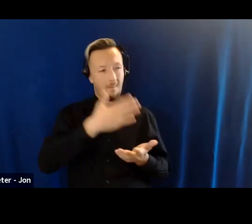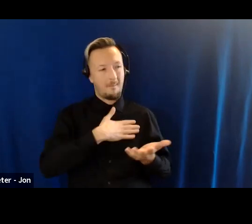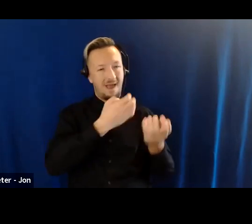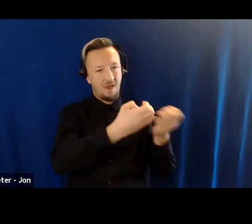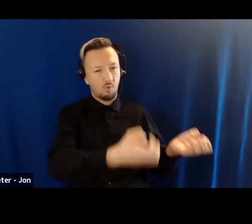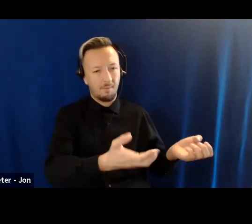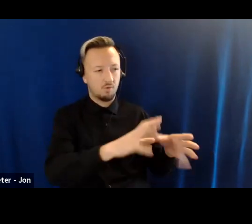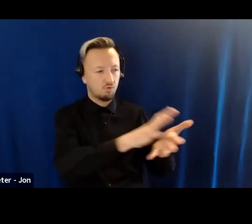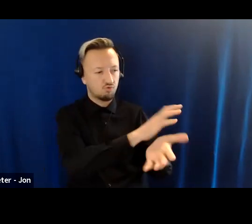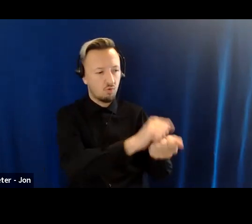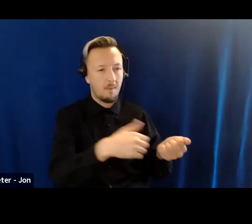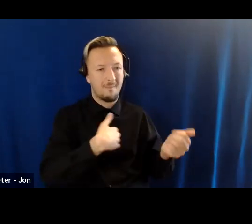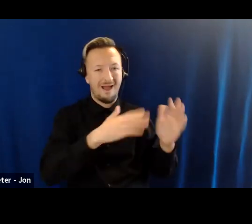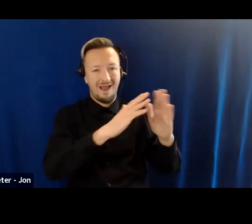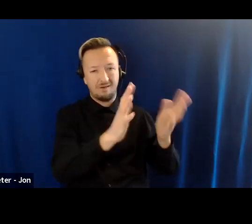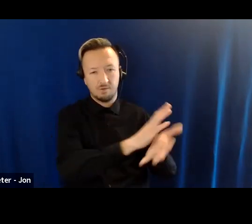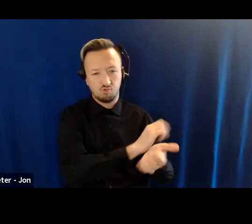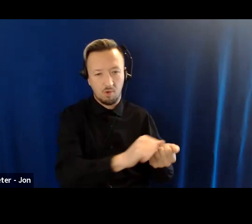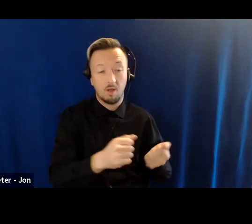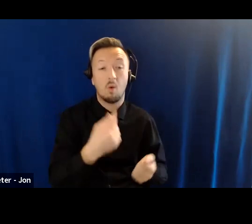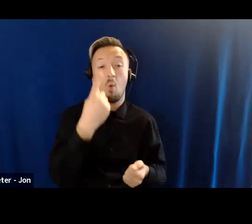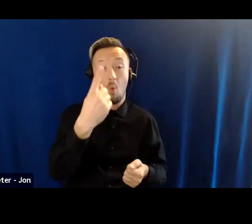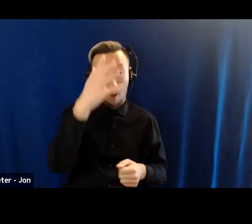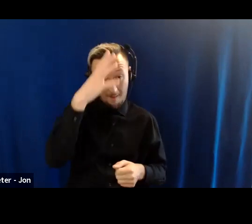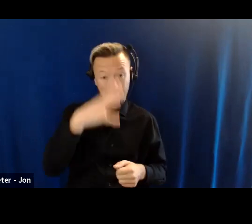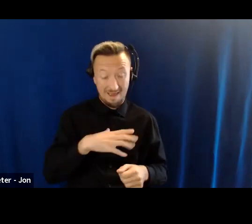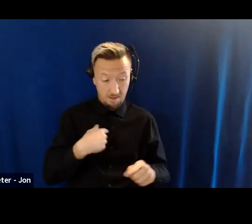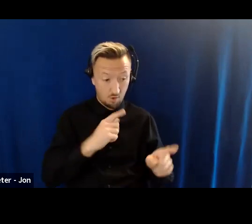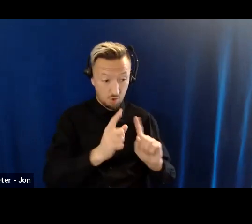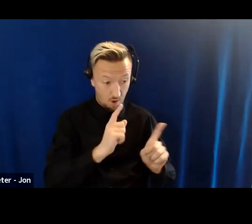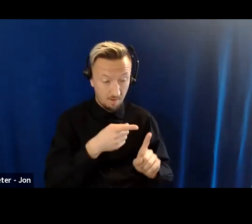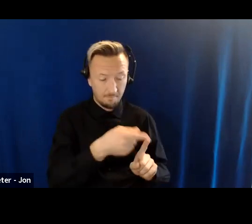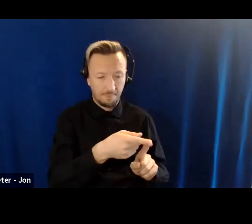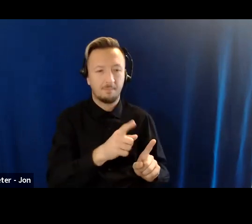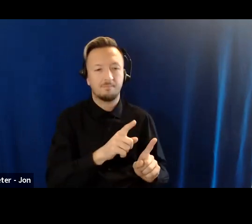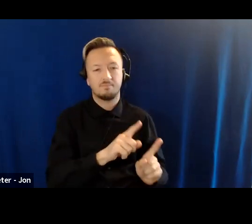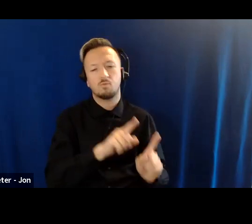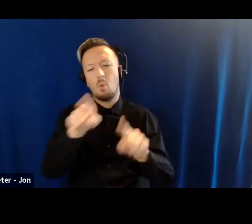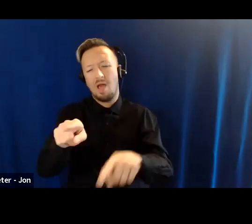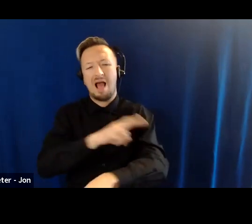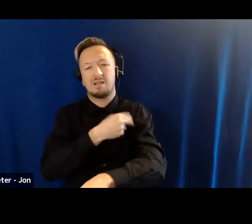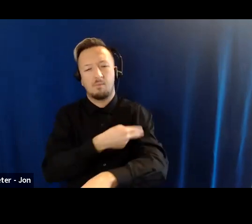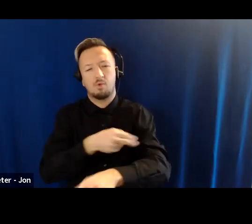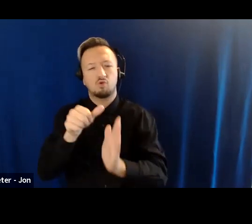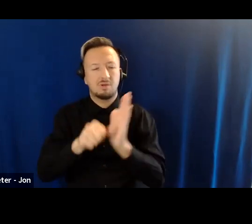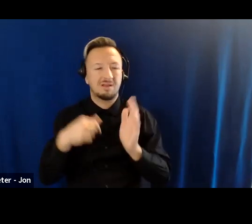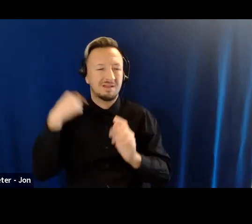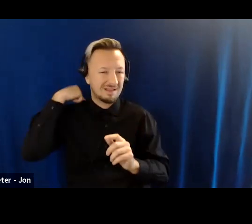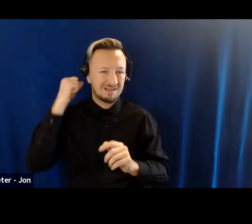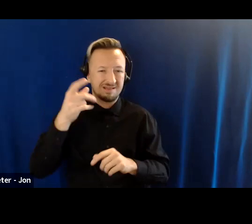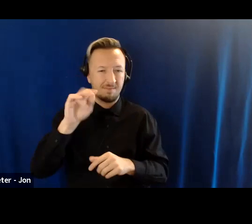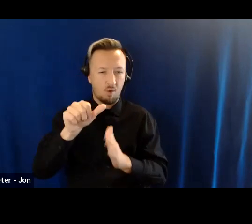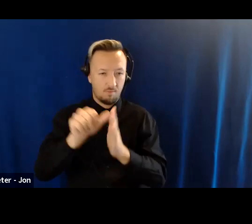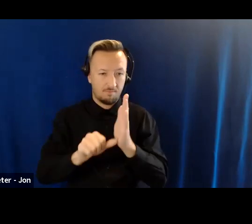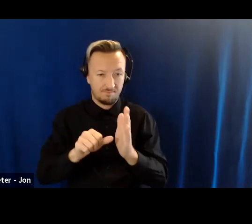destroyed. Spoke to one man whose equipment, he went to the hospital for regular surgery. He had spinal cord injury. His equipment